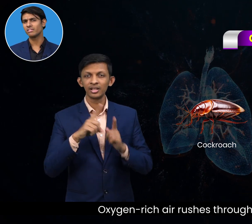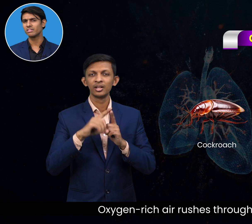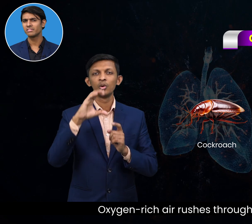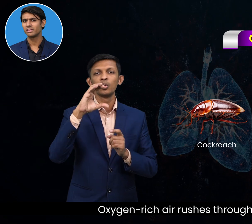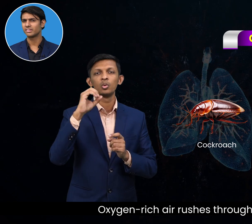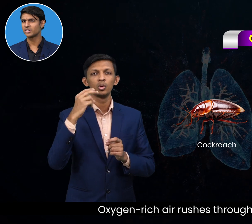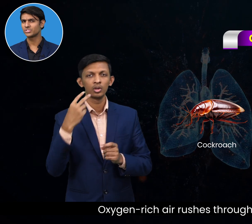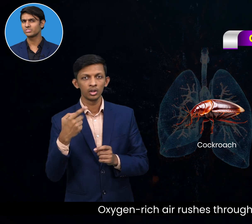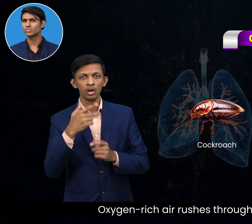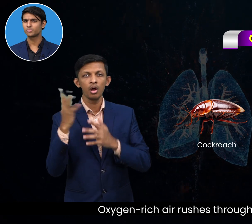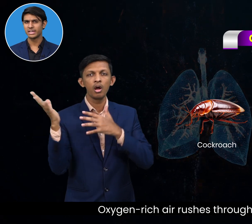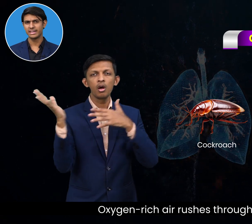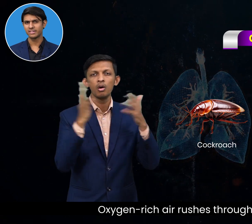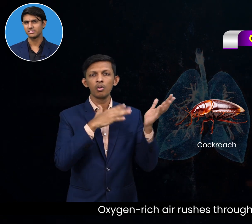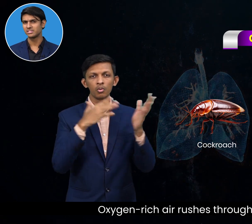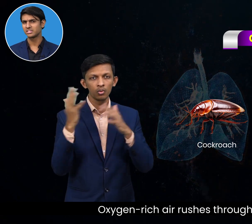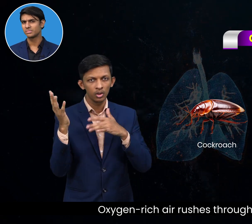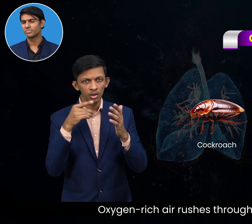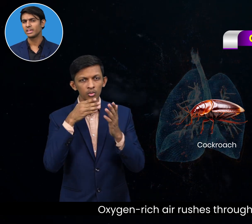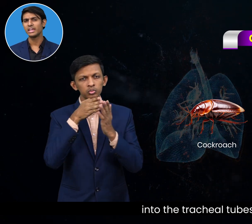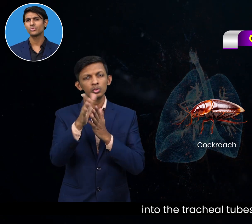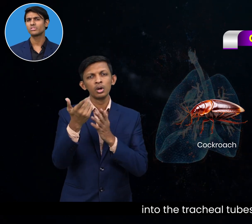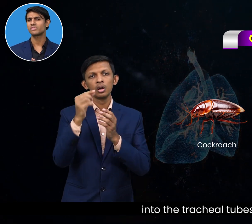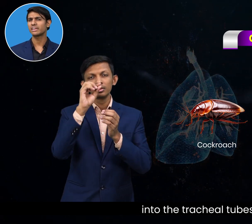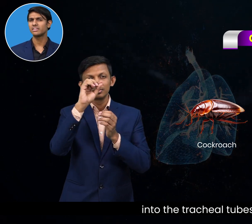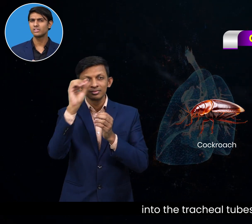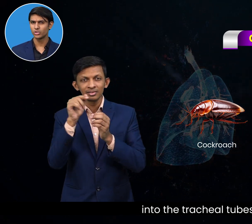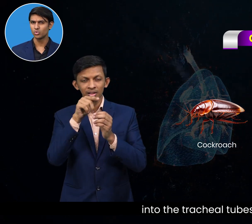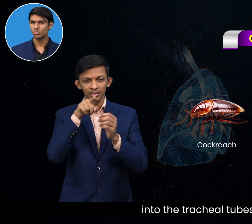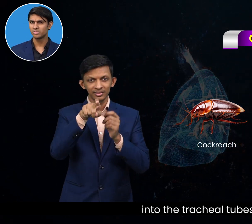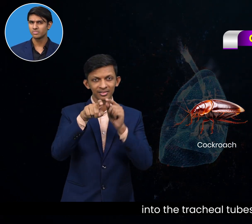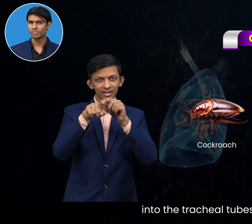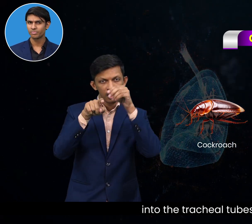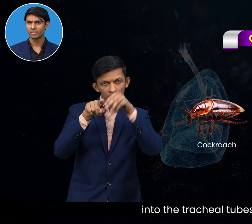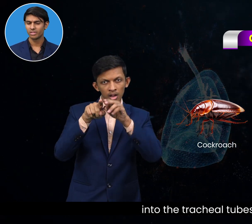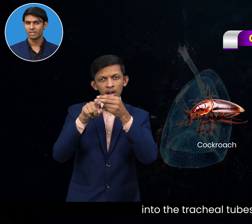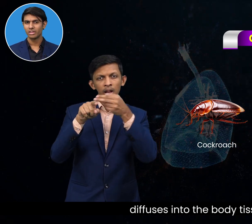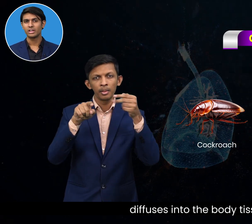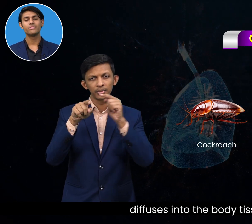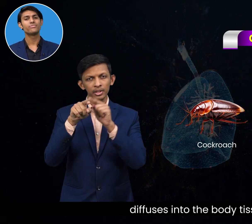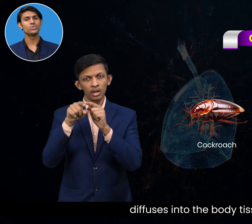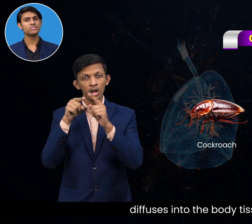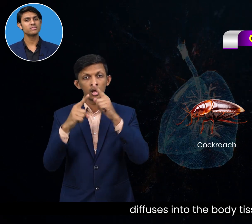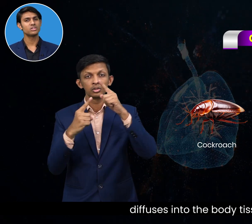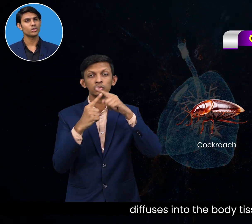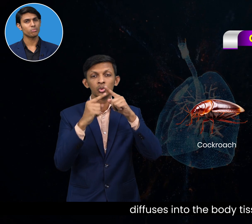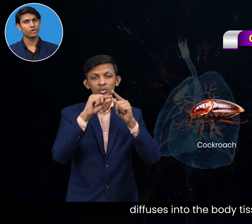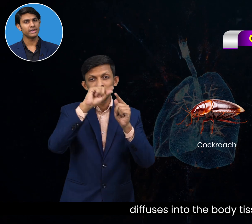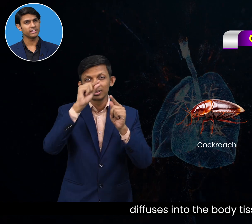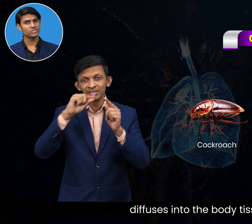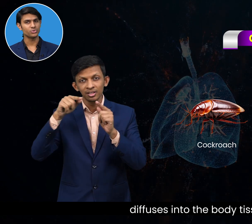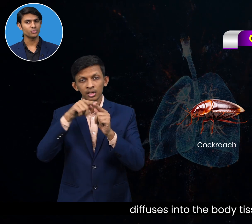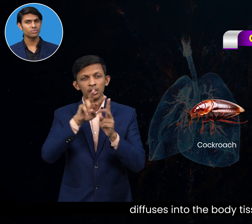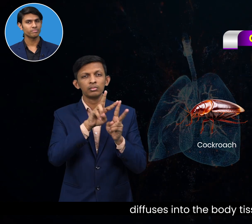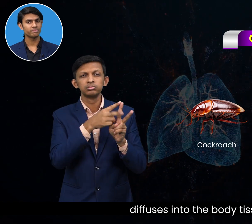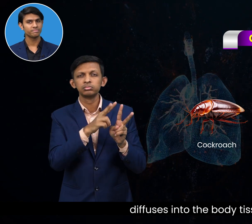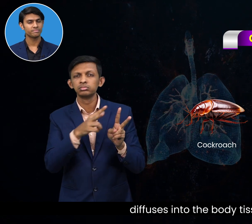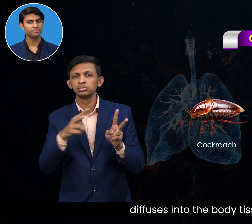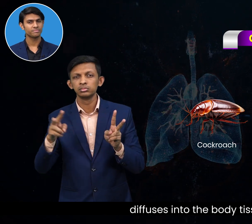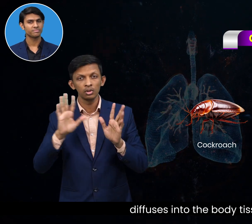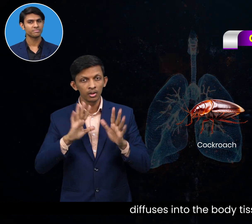Oxygen-rich air rushes through spiracles into the tracheal tubes, diffuses into the body tissue,